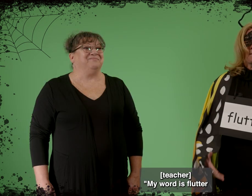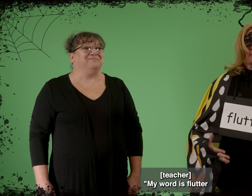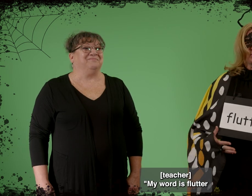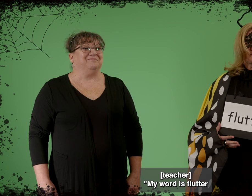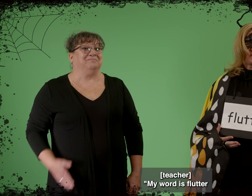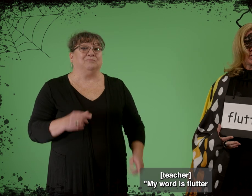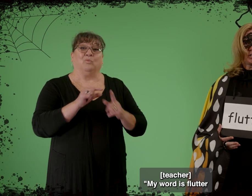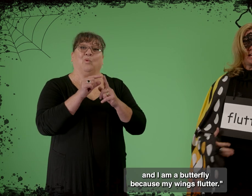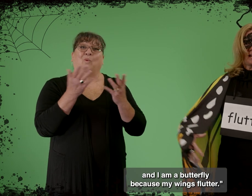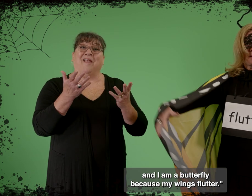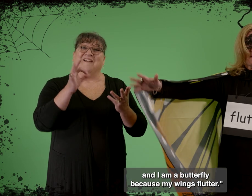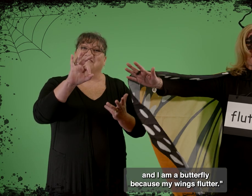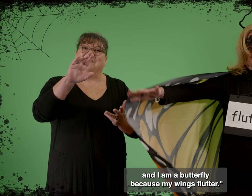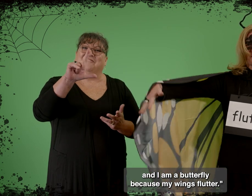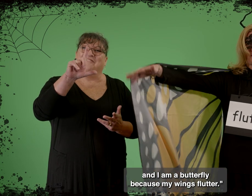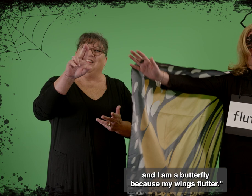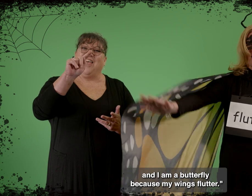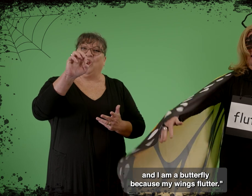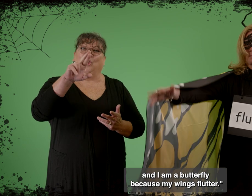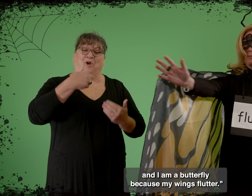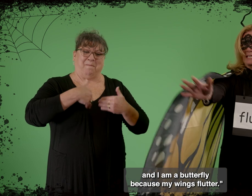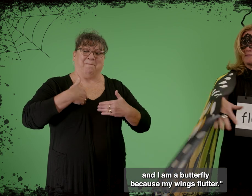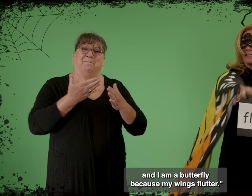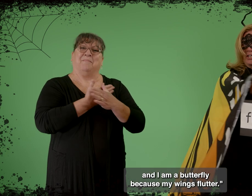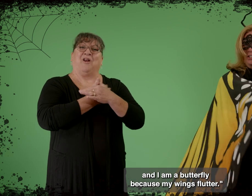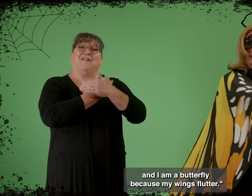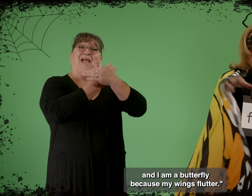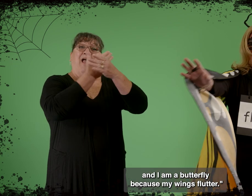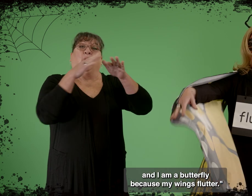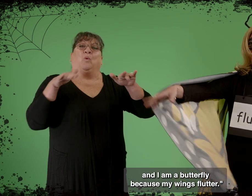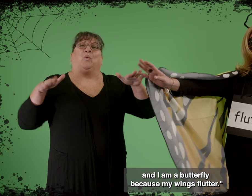My word is flutter, and I am a butterfly, because my wings flutter.